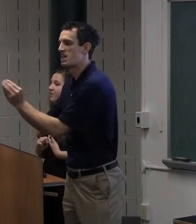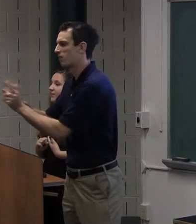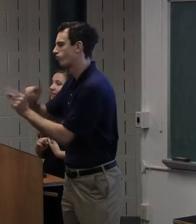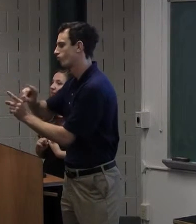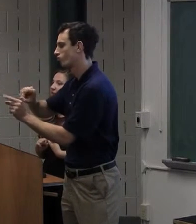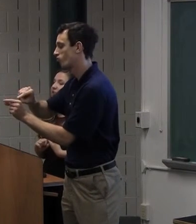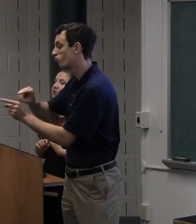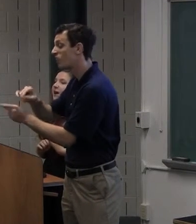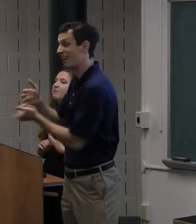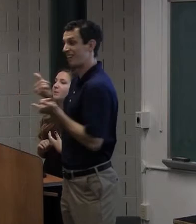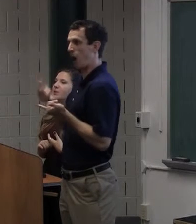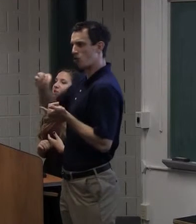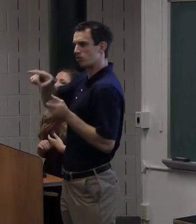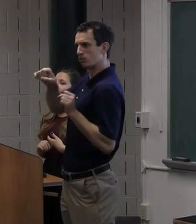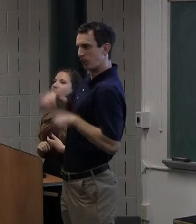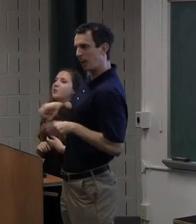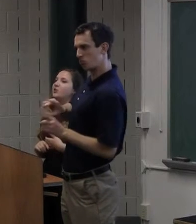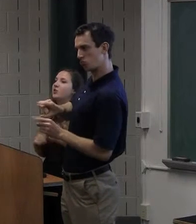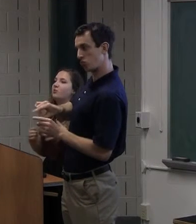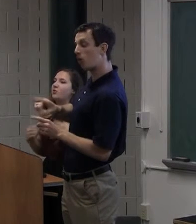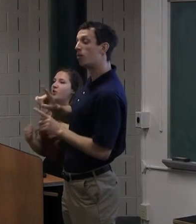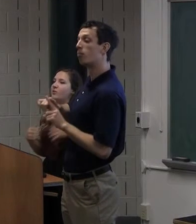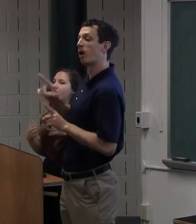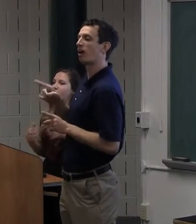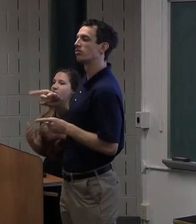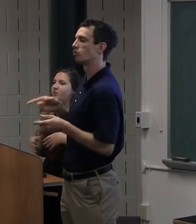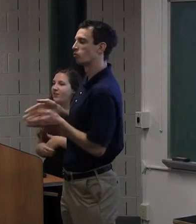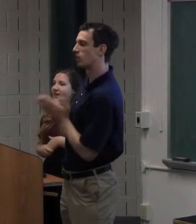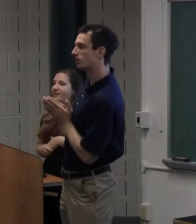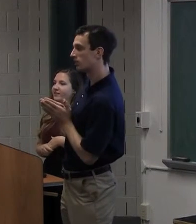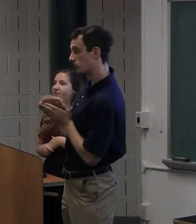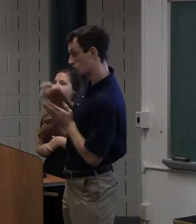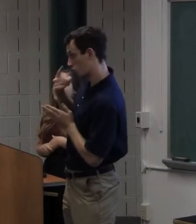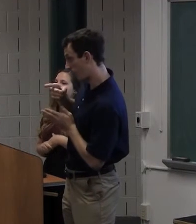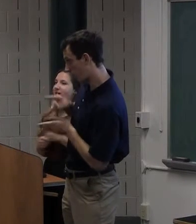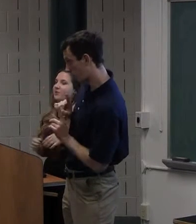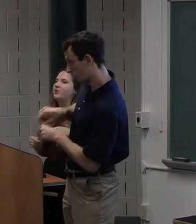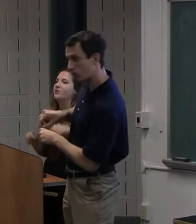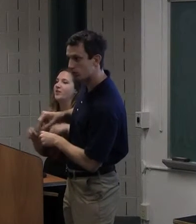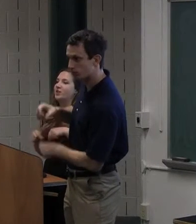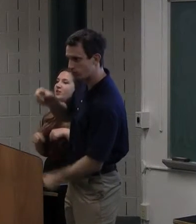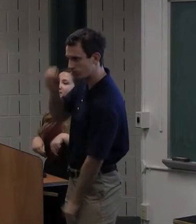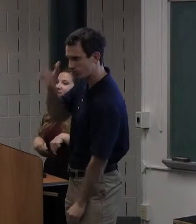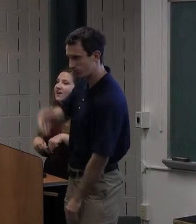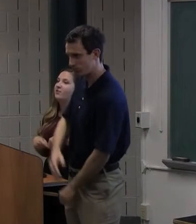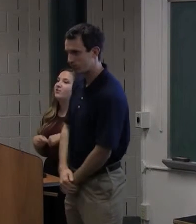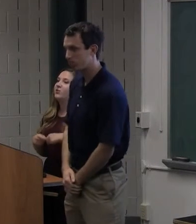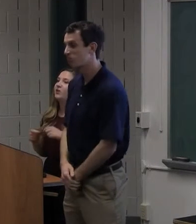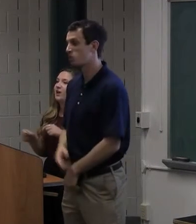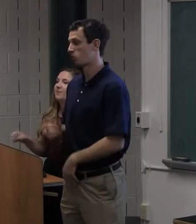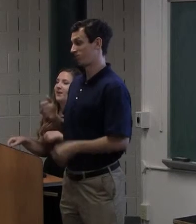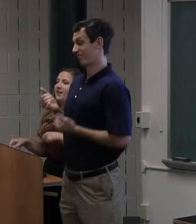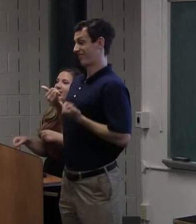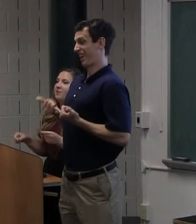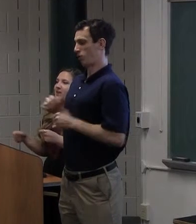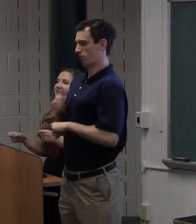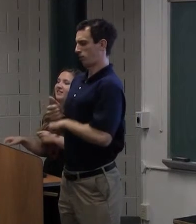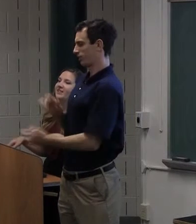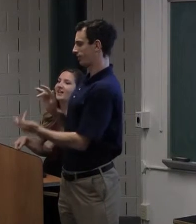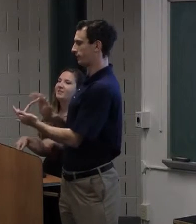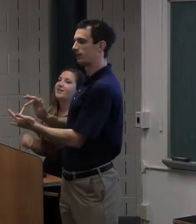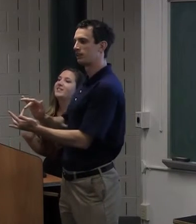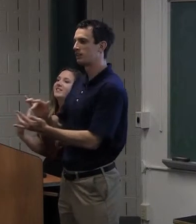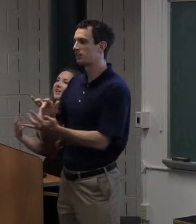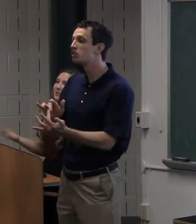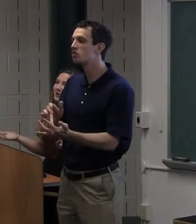go and observe freely as long as you have permission of the interpreter. So go and do that. Establish those connections now, so you're not panicking waiting